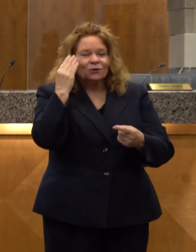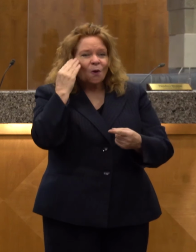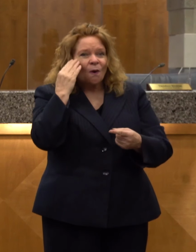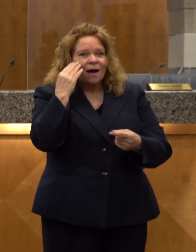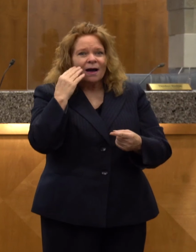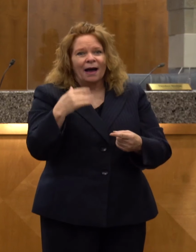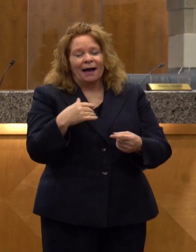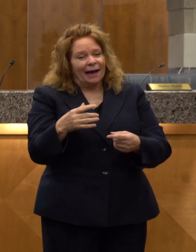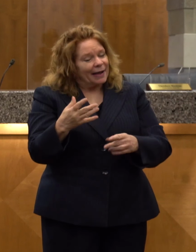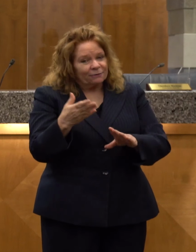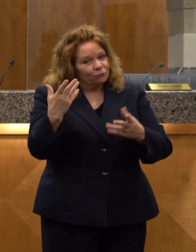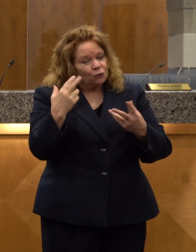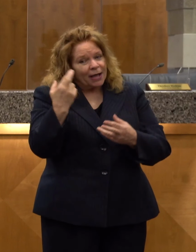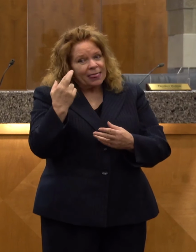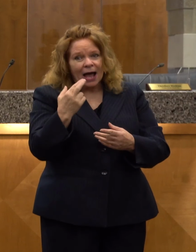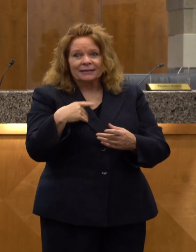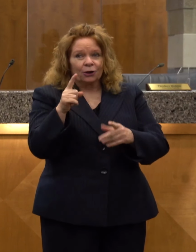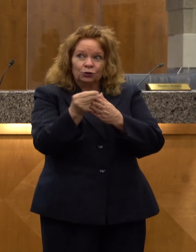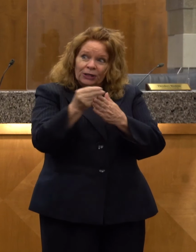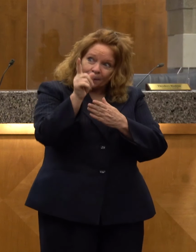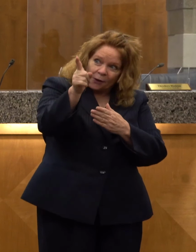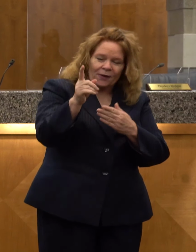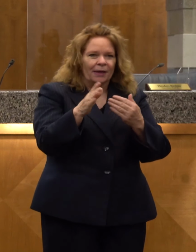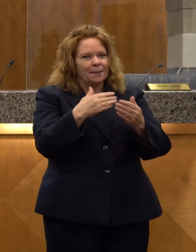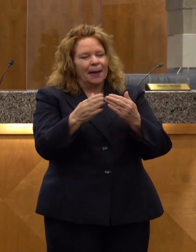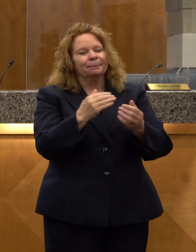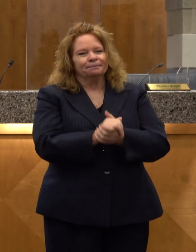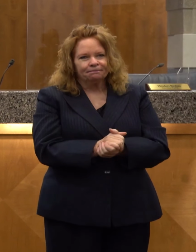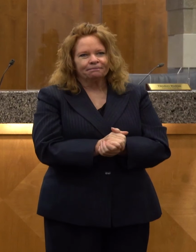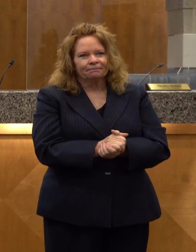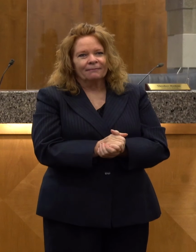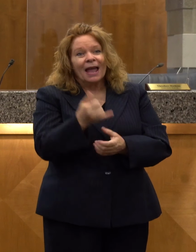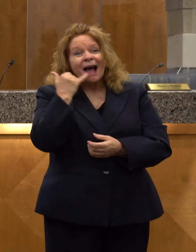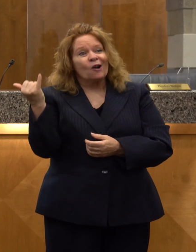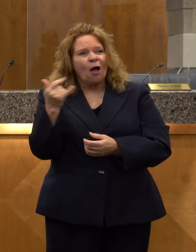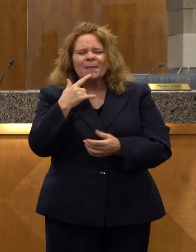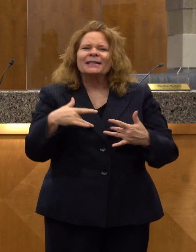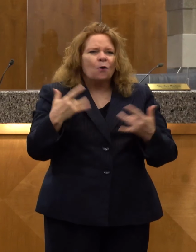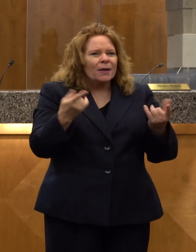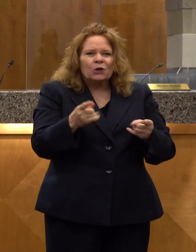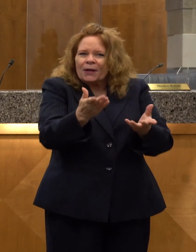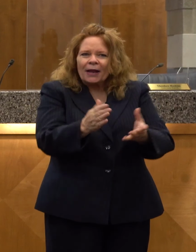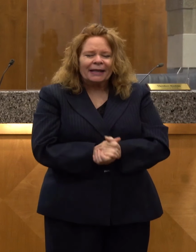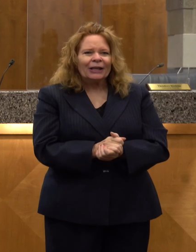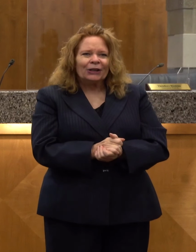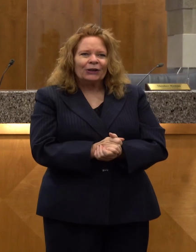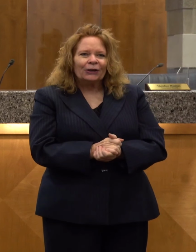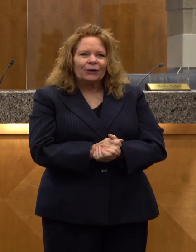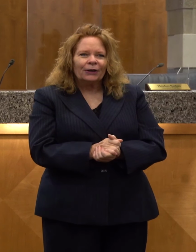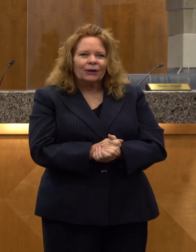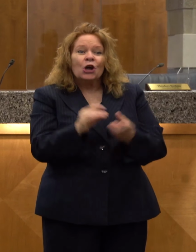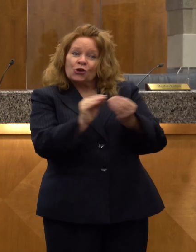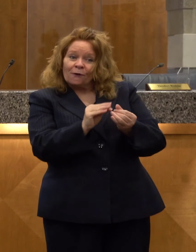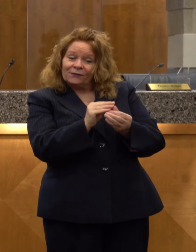in Ferguson, okay? Because I go shopping over there. But anyway, so I call him. I say, what's going on here?